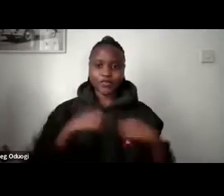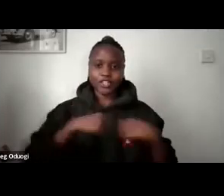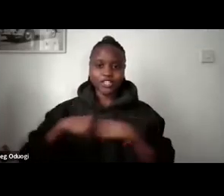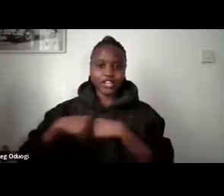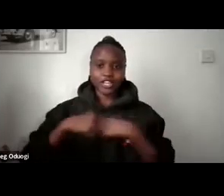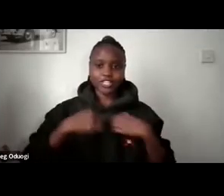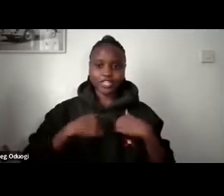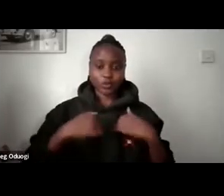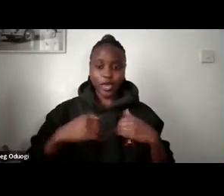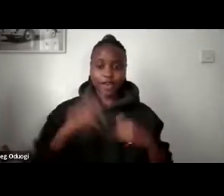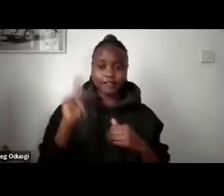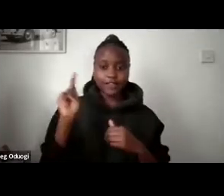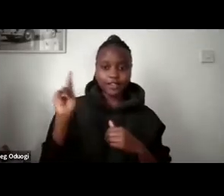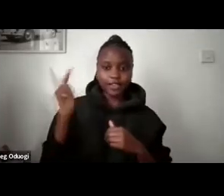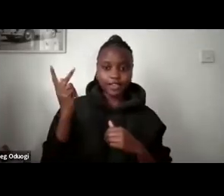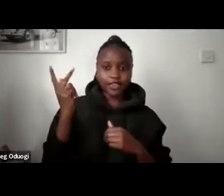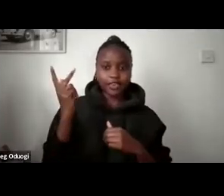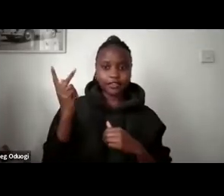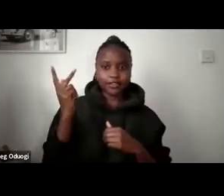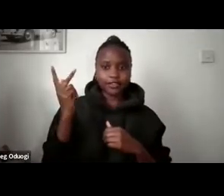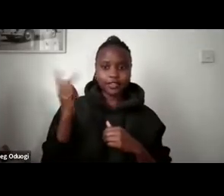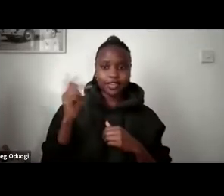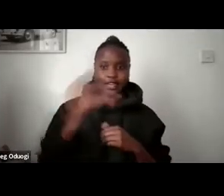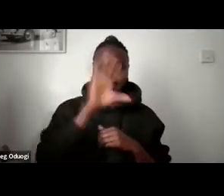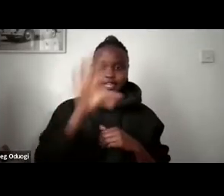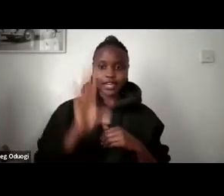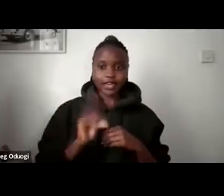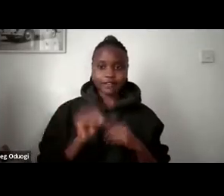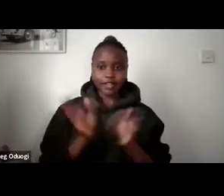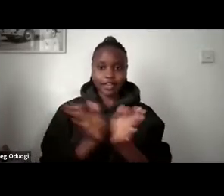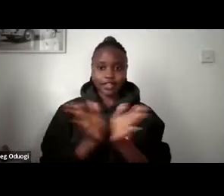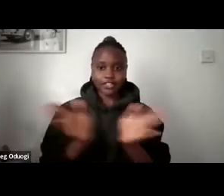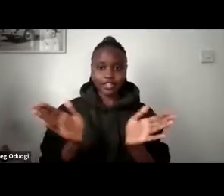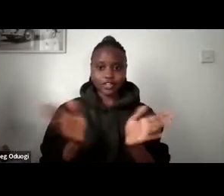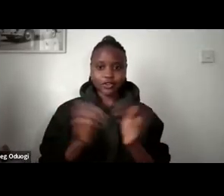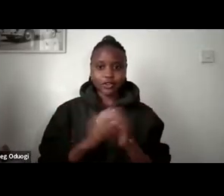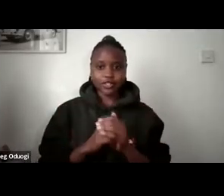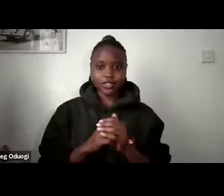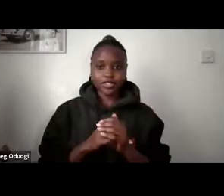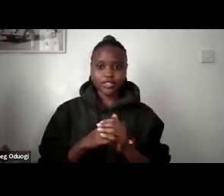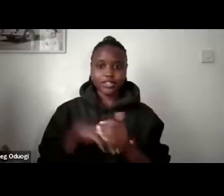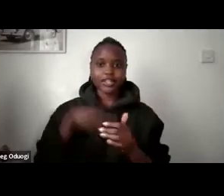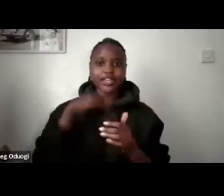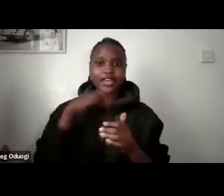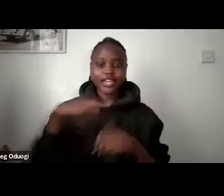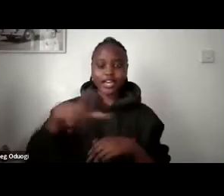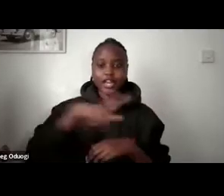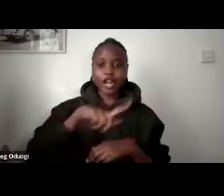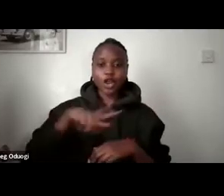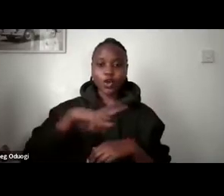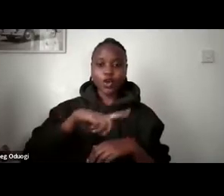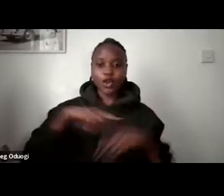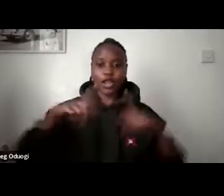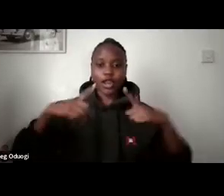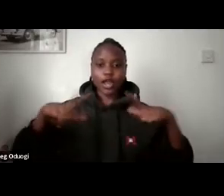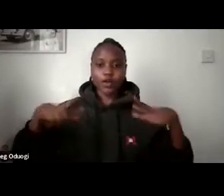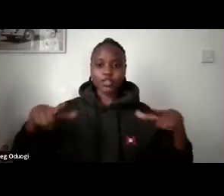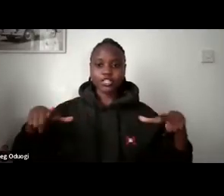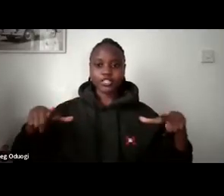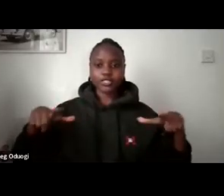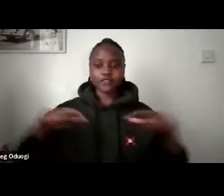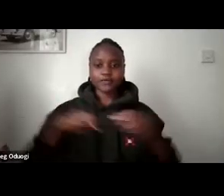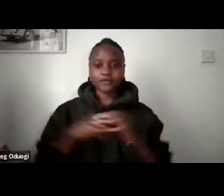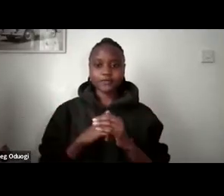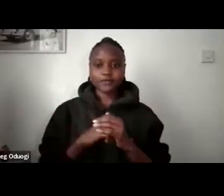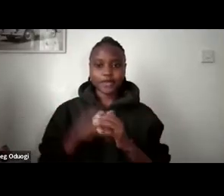Kenya and in Africa in general is the dying local languages. And I think